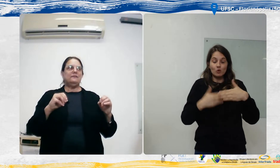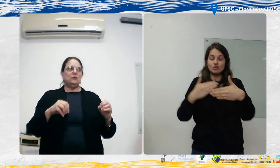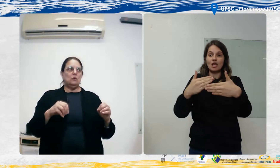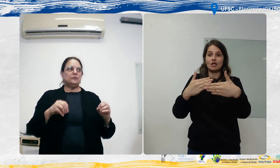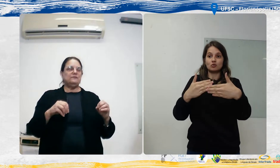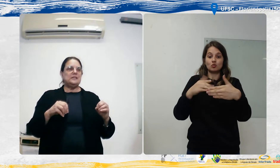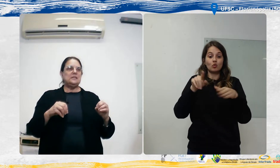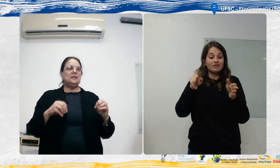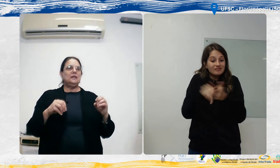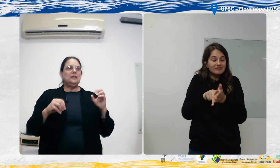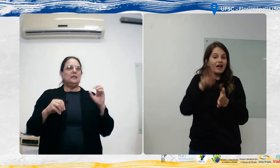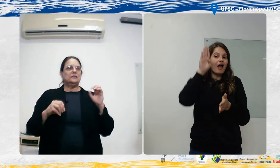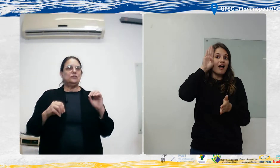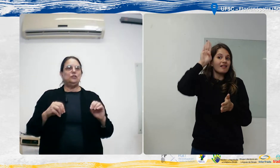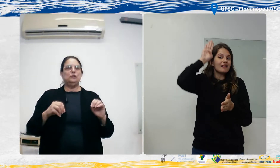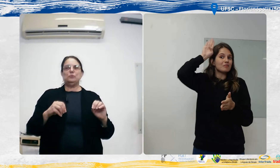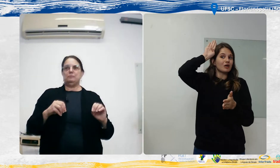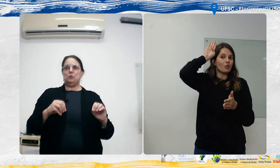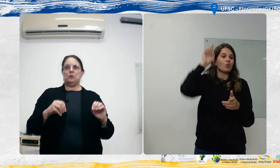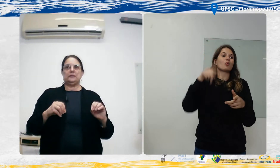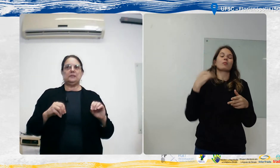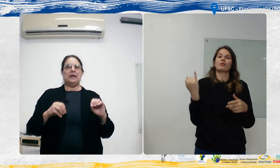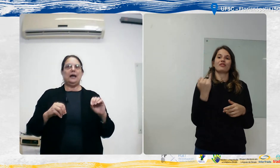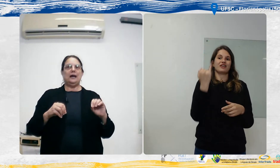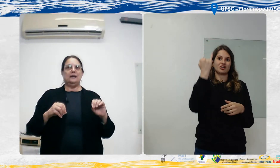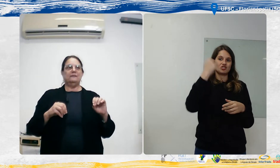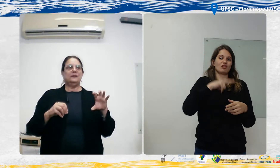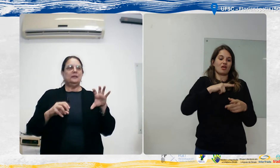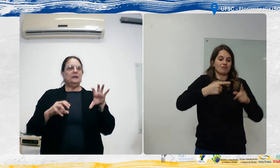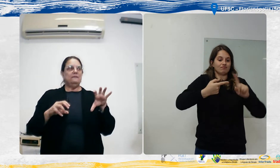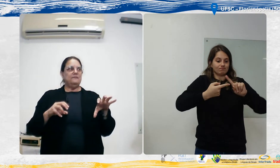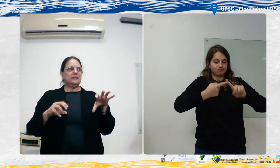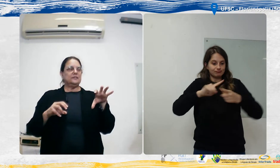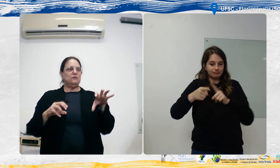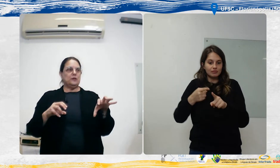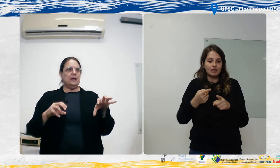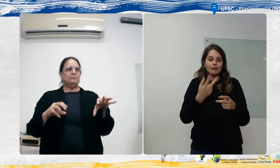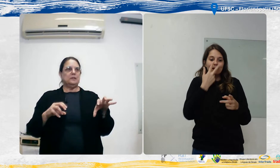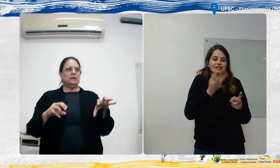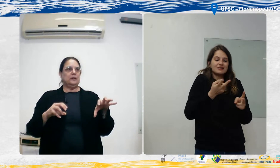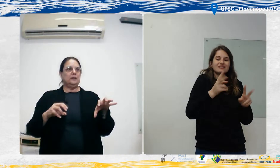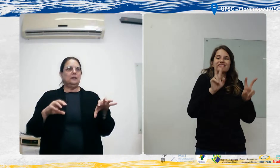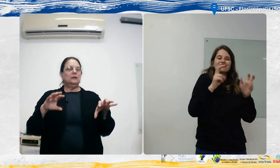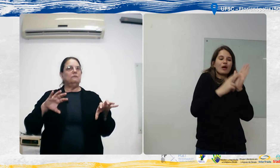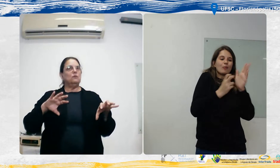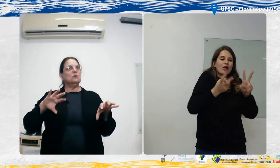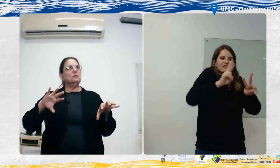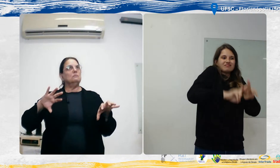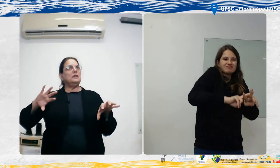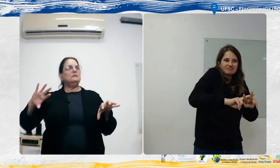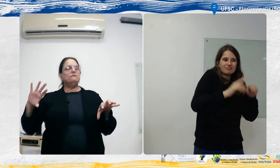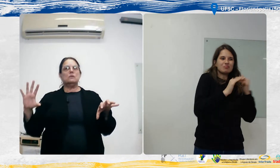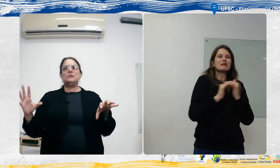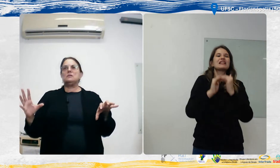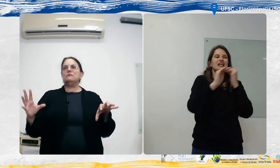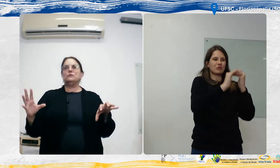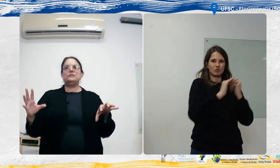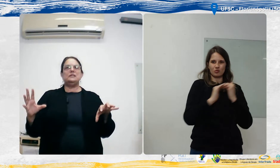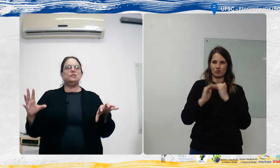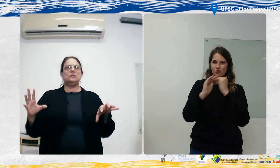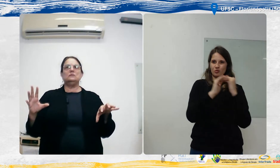academic philosophy, it's super important to have fixed vocabulary. For